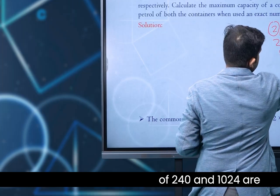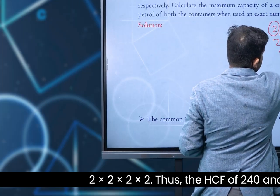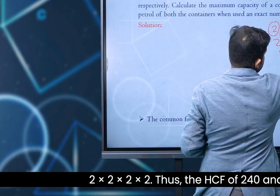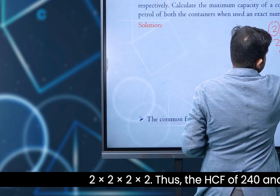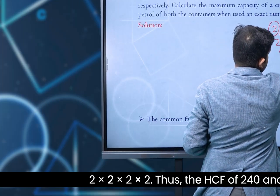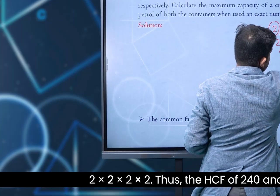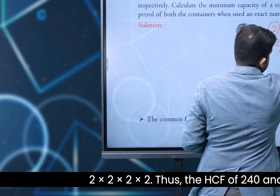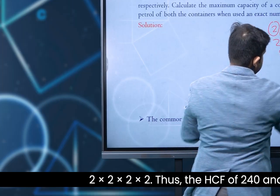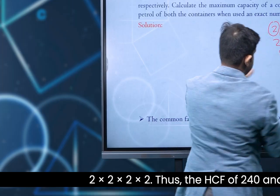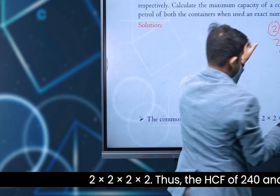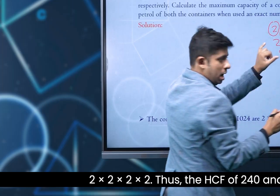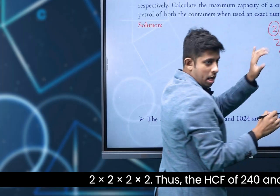2